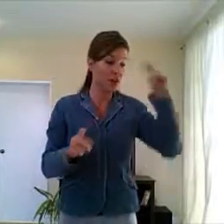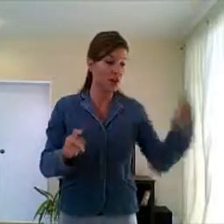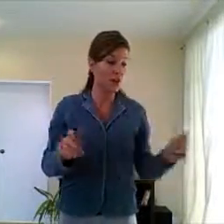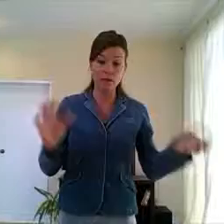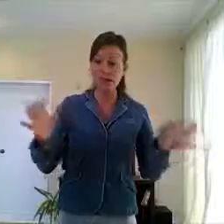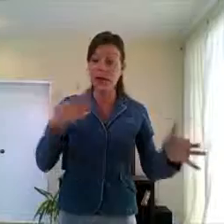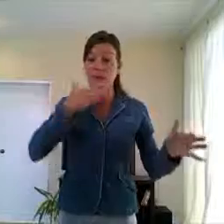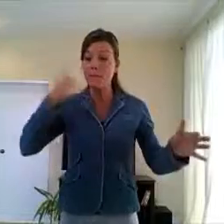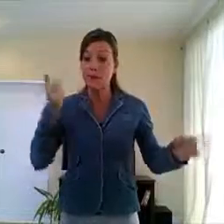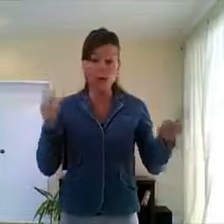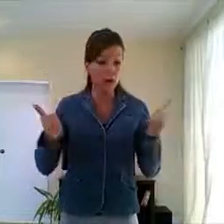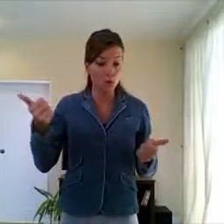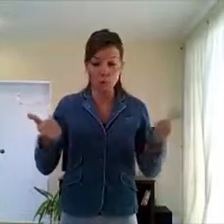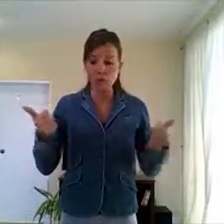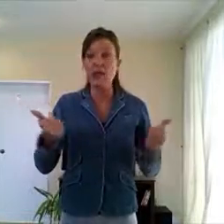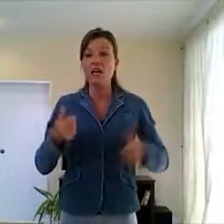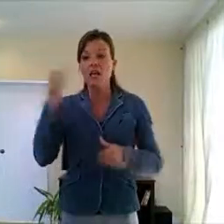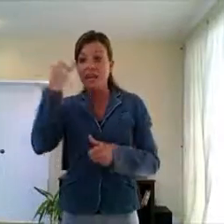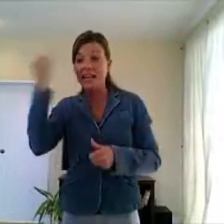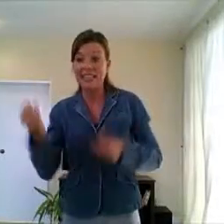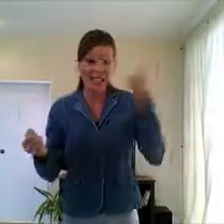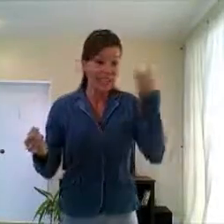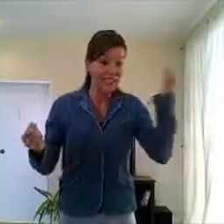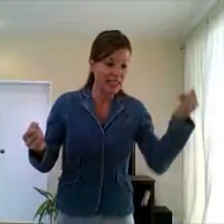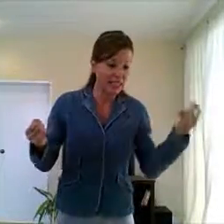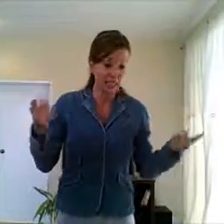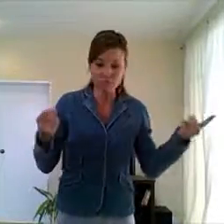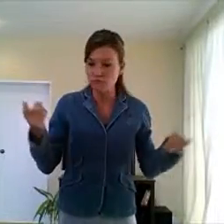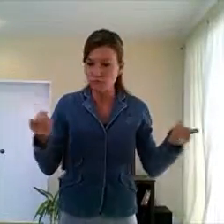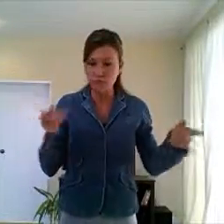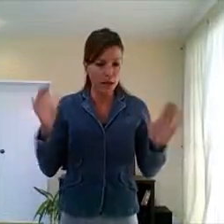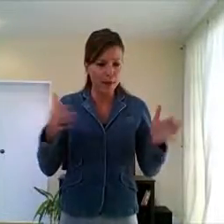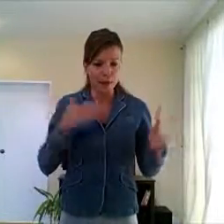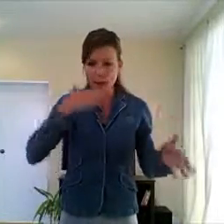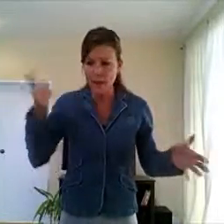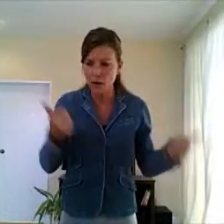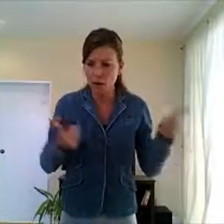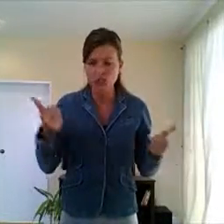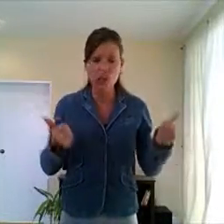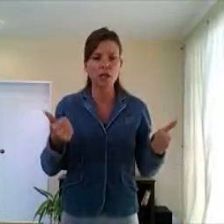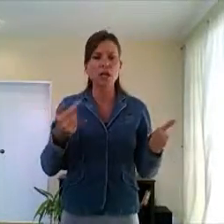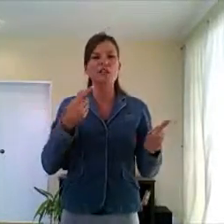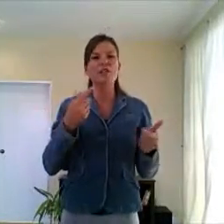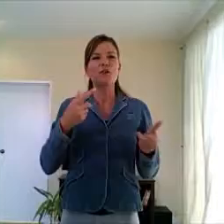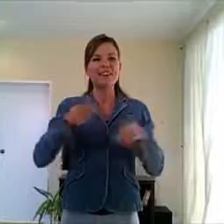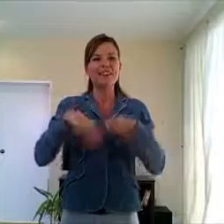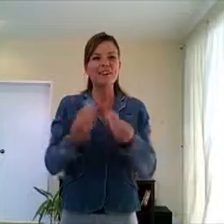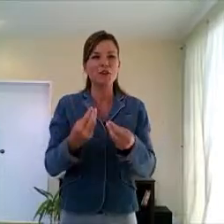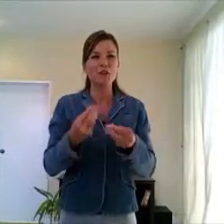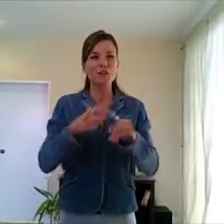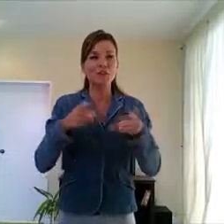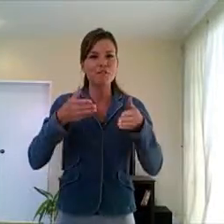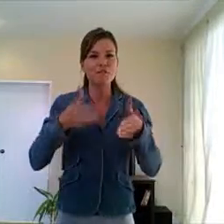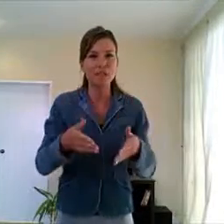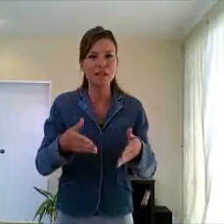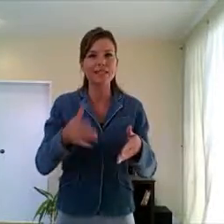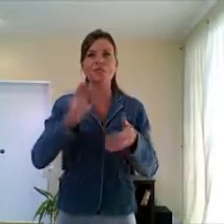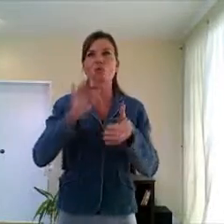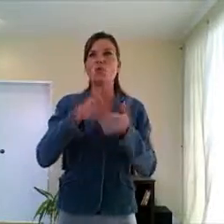another idea. And so to give you a little bit better focus and an idea of exactly what these levels represent, this